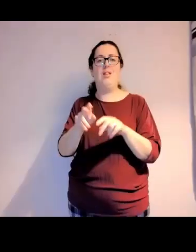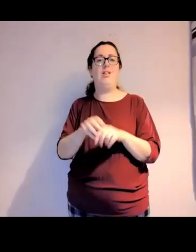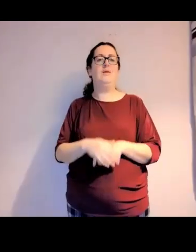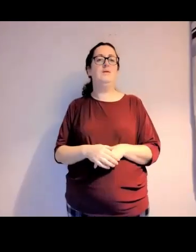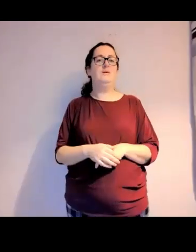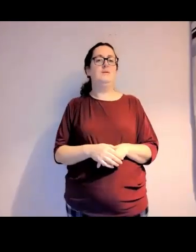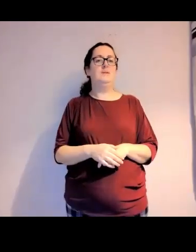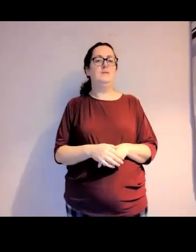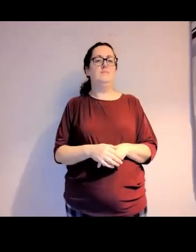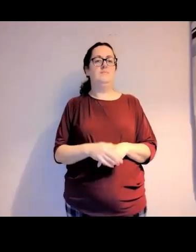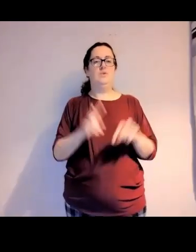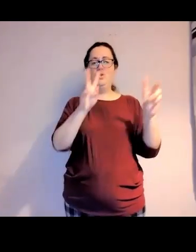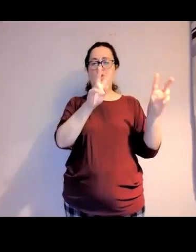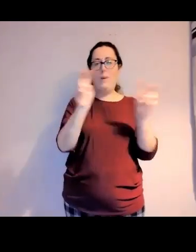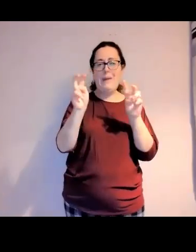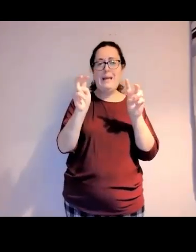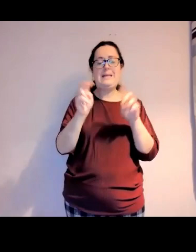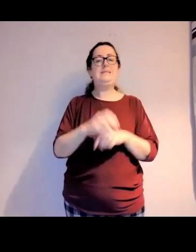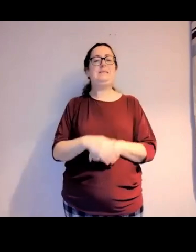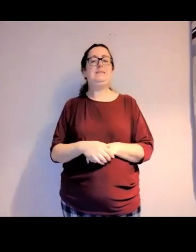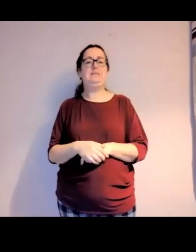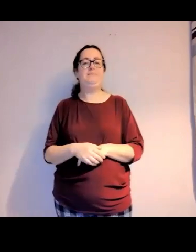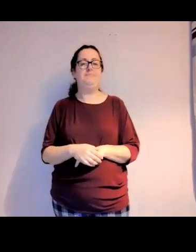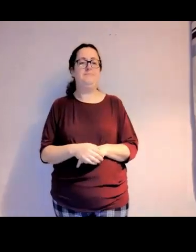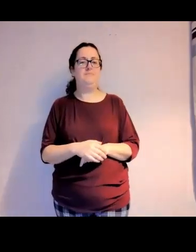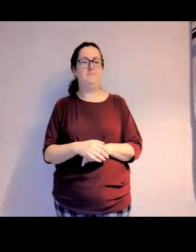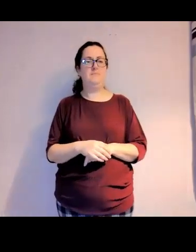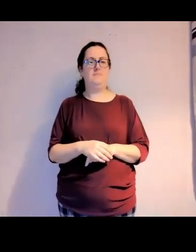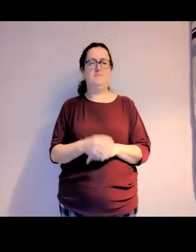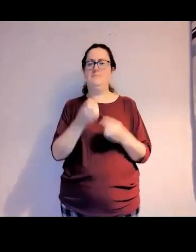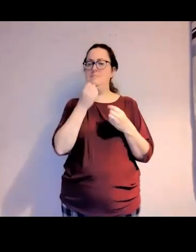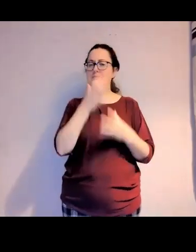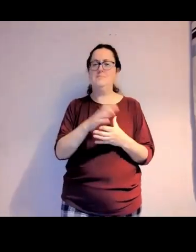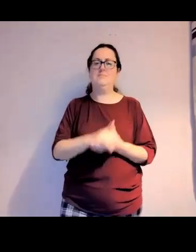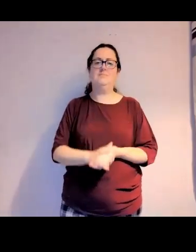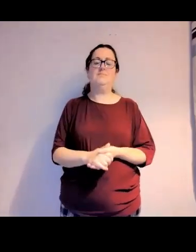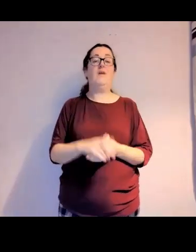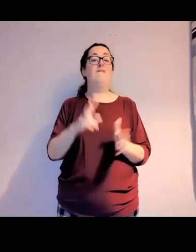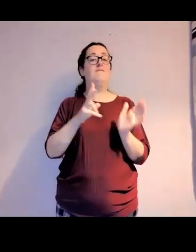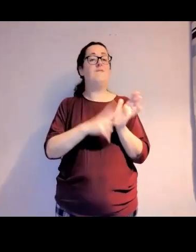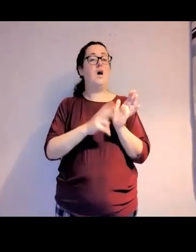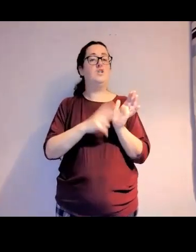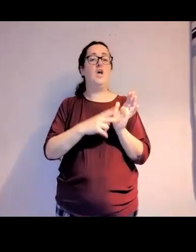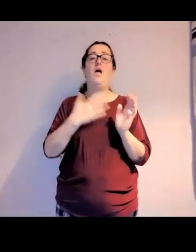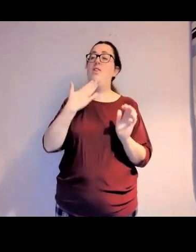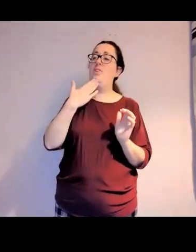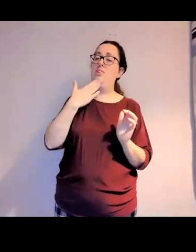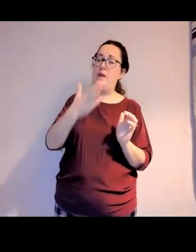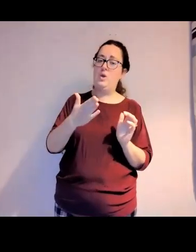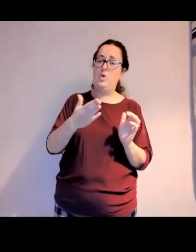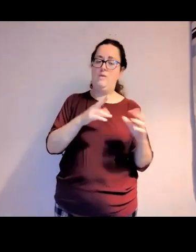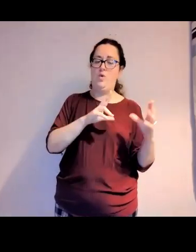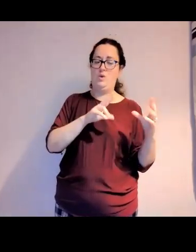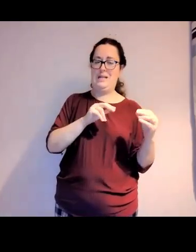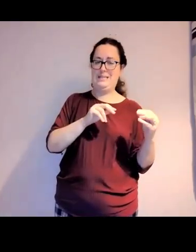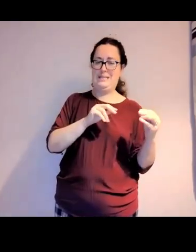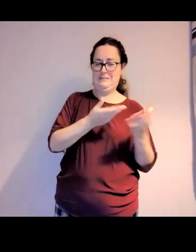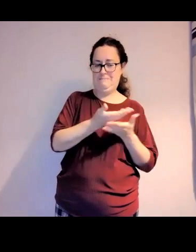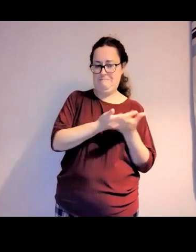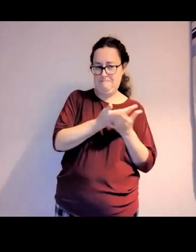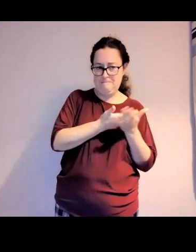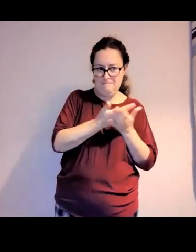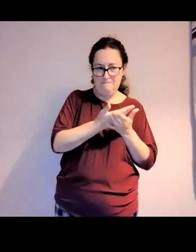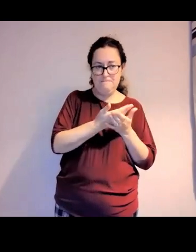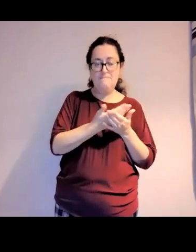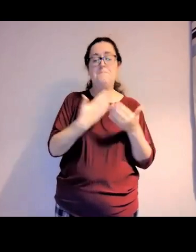styles and topics, just absolutely glorious. And thank you, Varsha, for letting us chat to you. Thank you